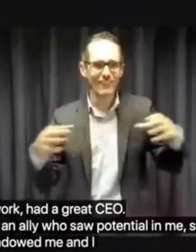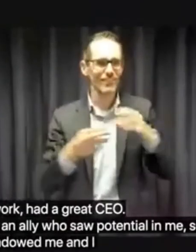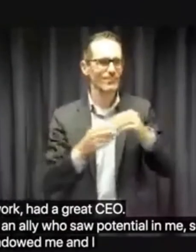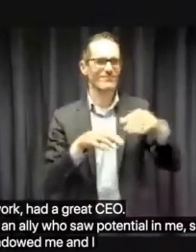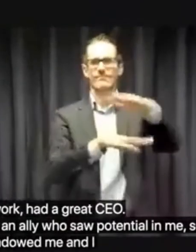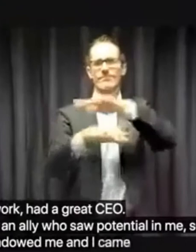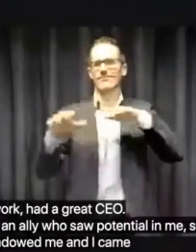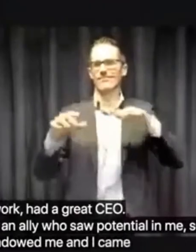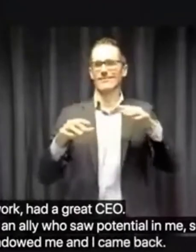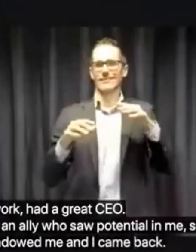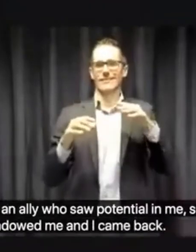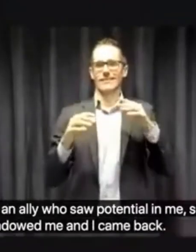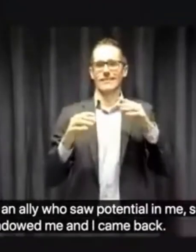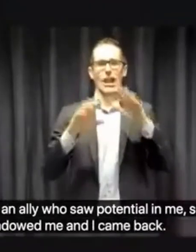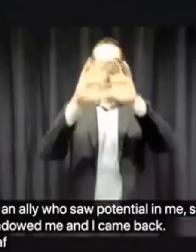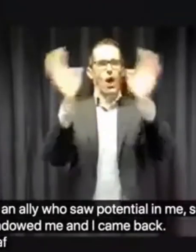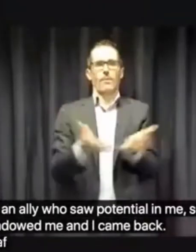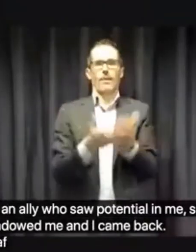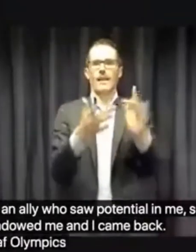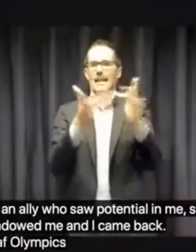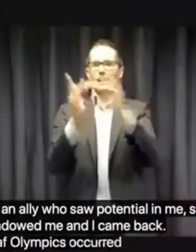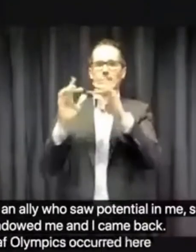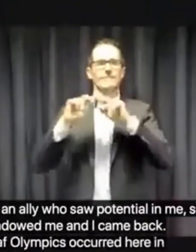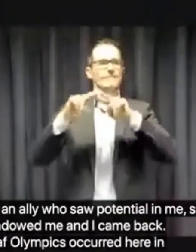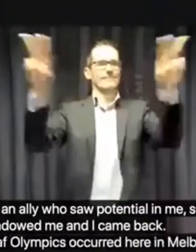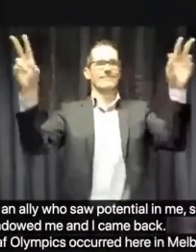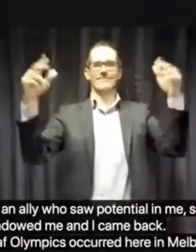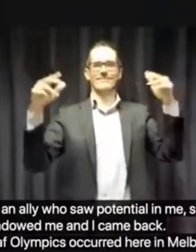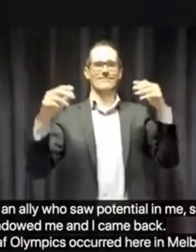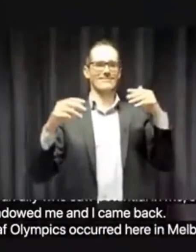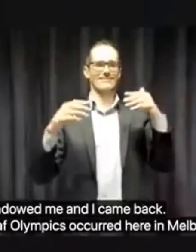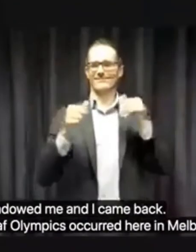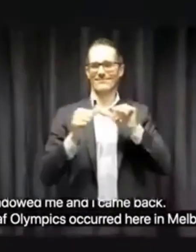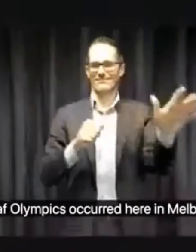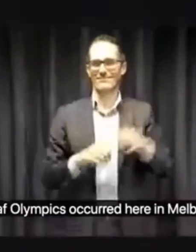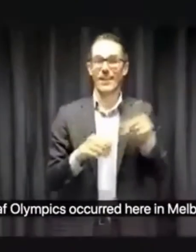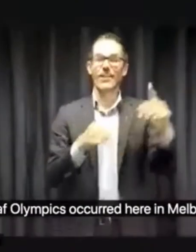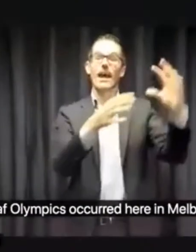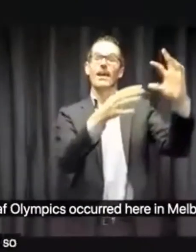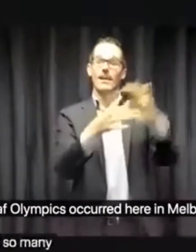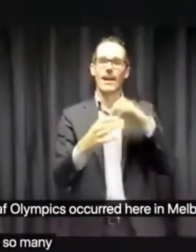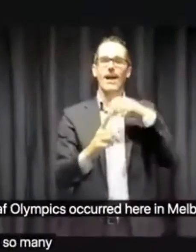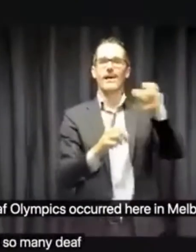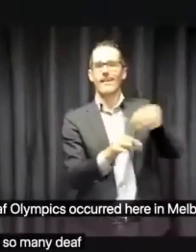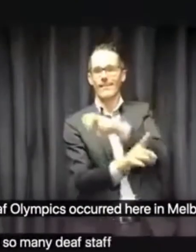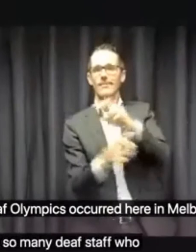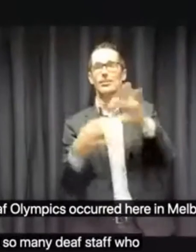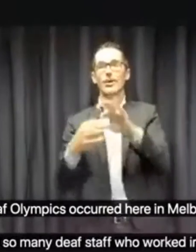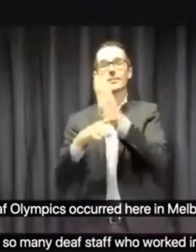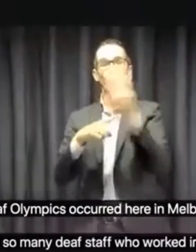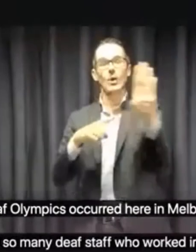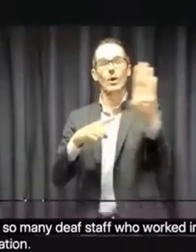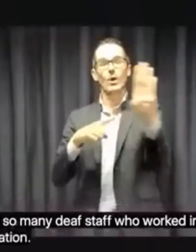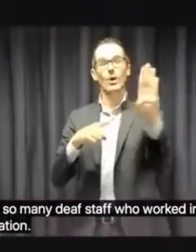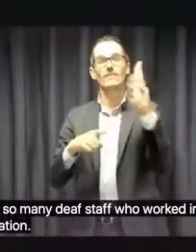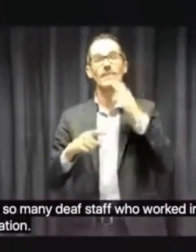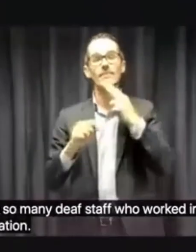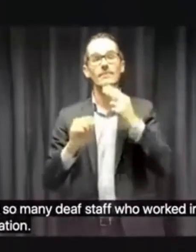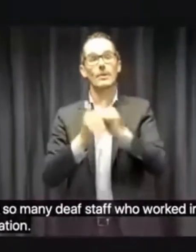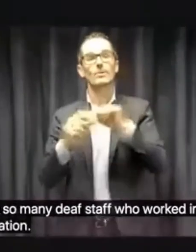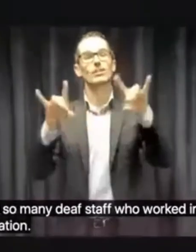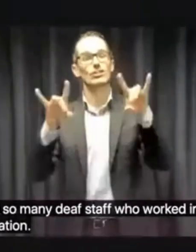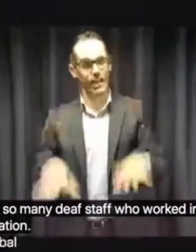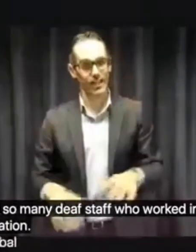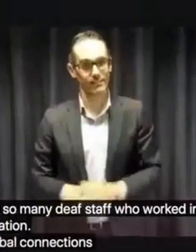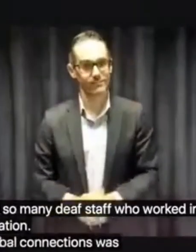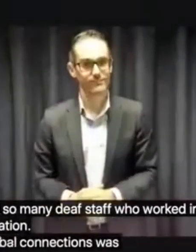2005. Yeah, studied their staff who worked in the organisation. The global connections was extraordinary. And then I transitioned to